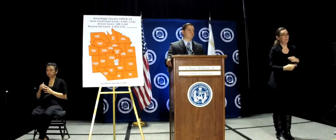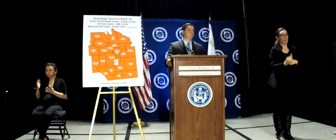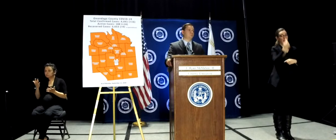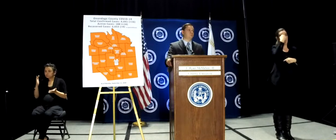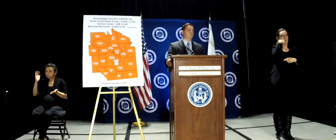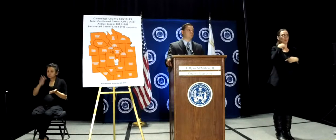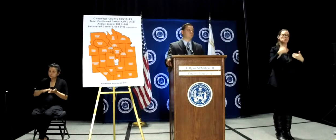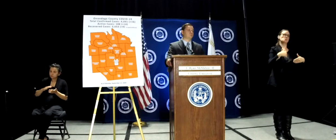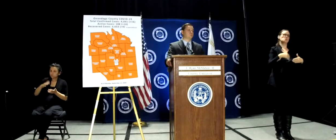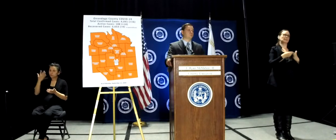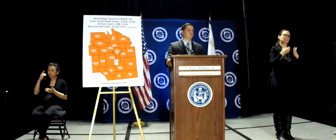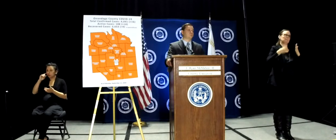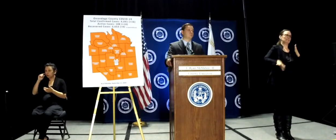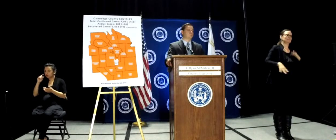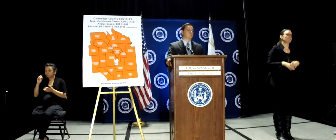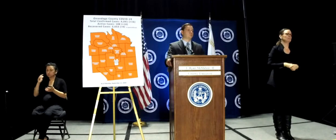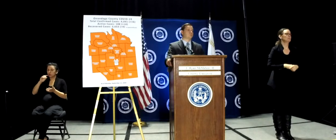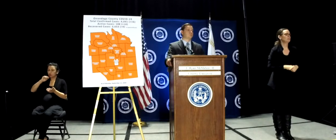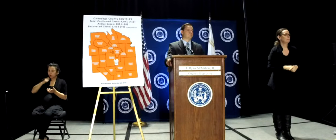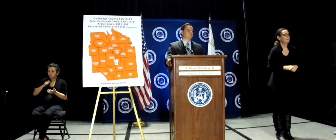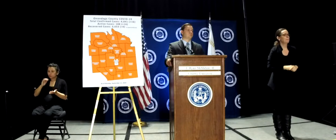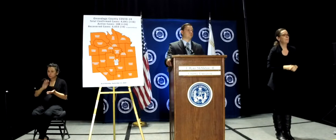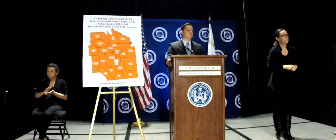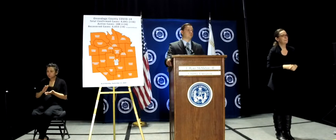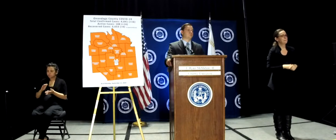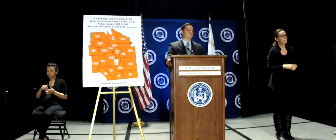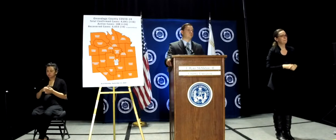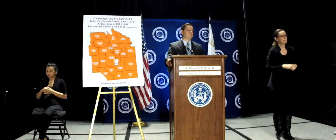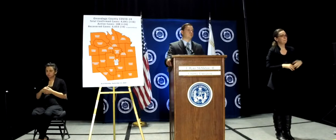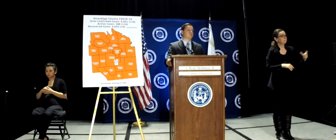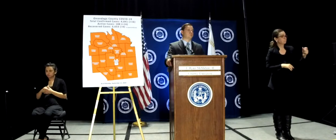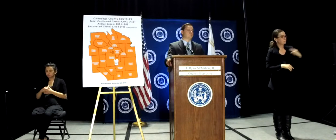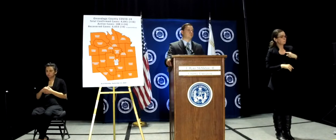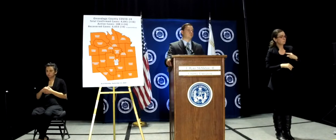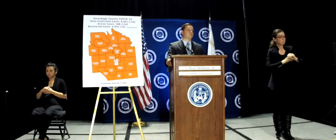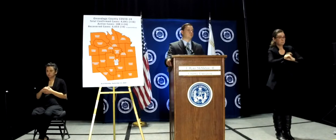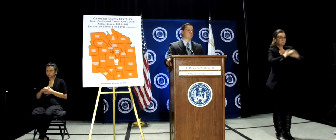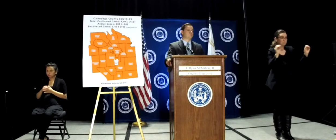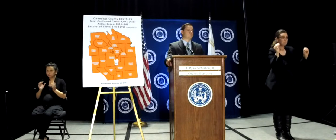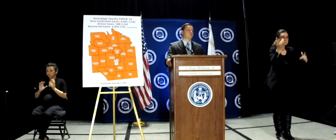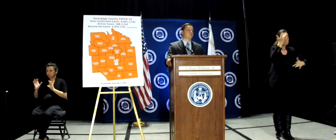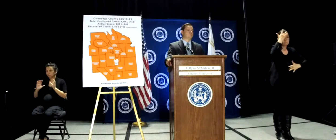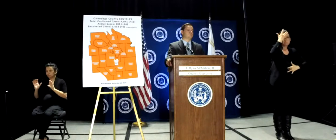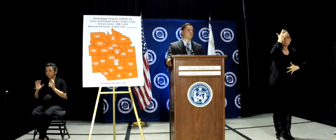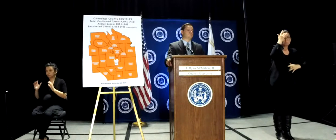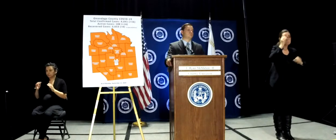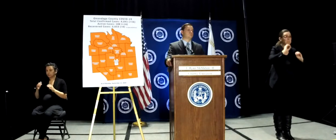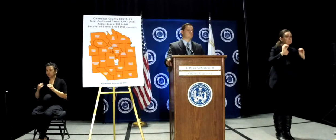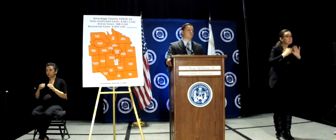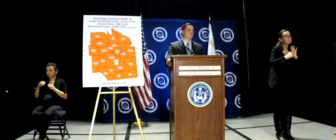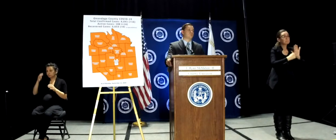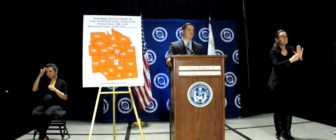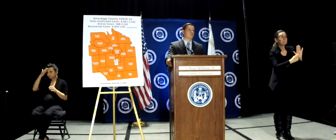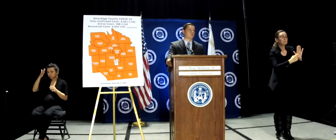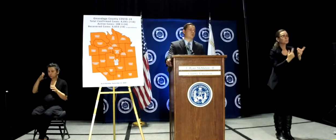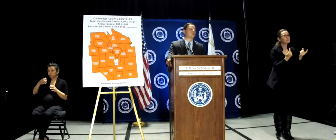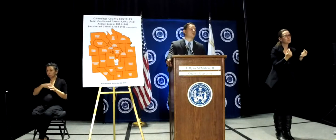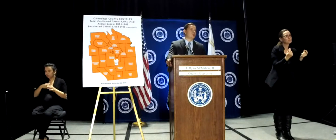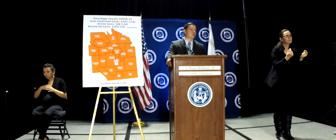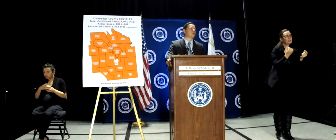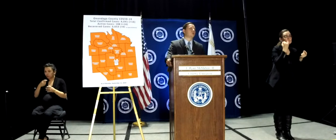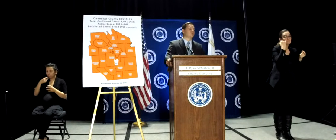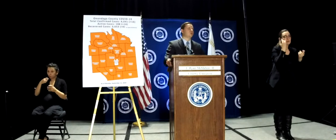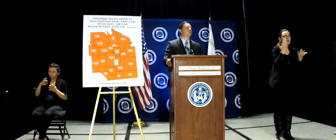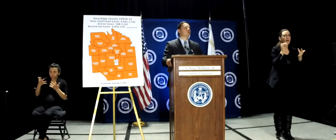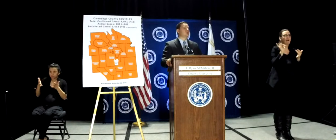if you don't have symptoms and you have a reason to get a test, like you need to have a procedure or something, are